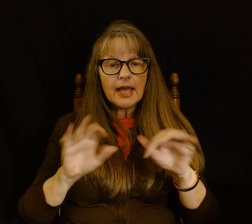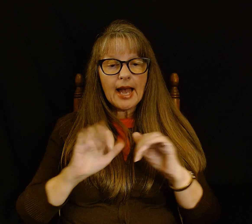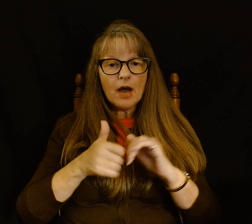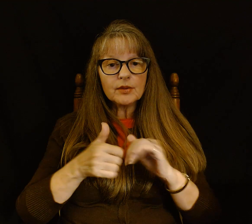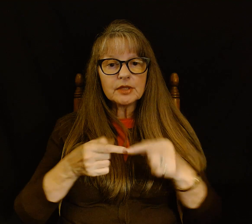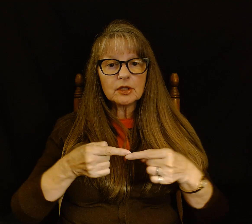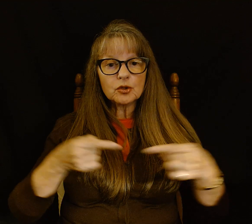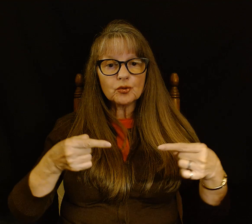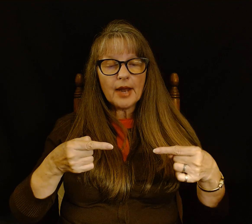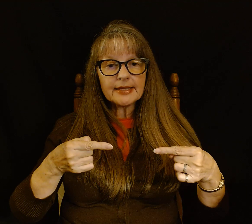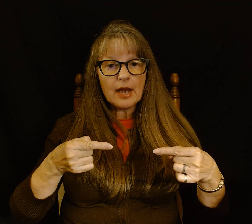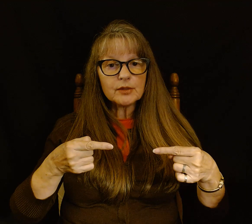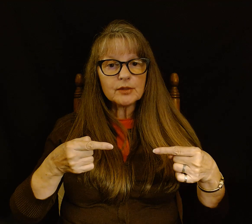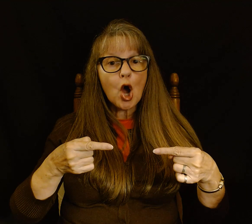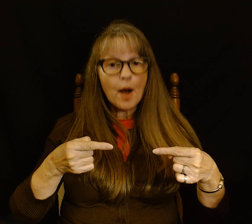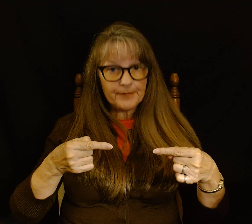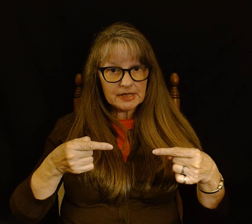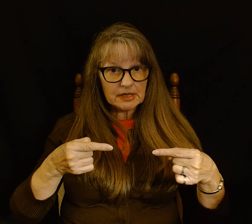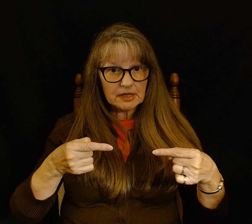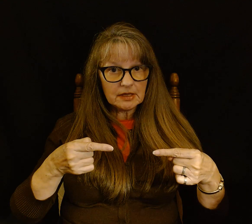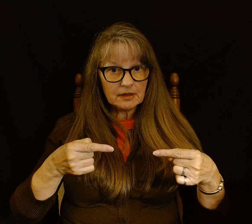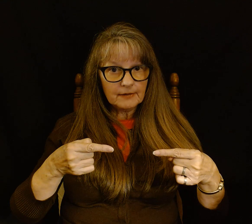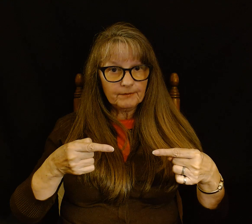How is it contrast? How is it opposite?